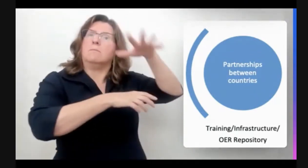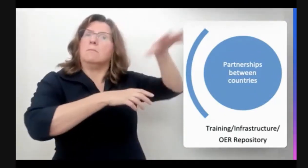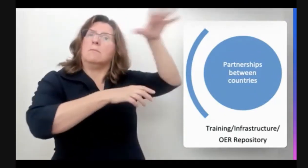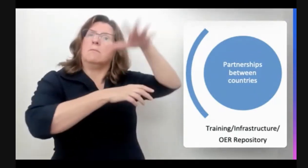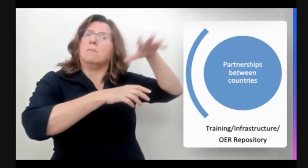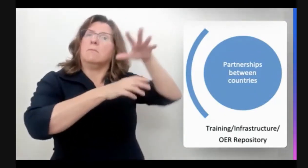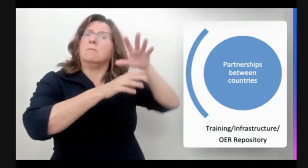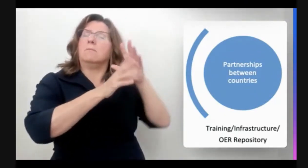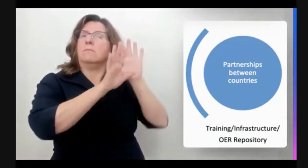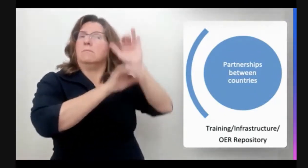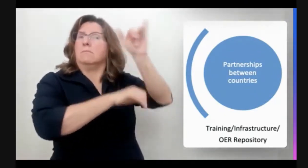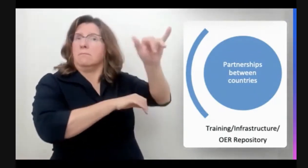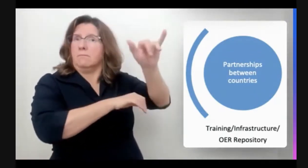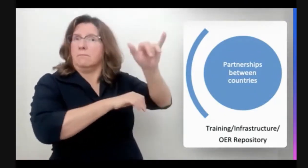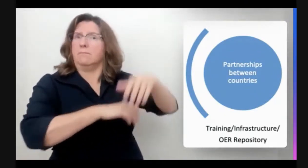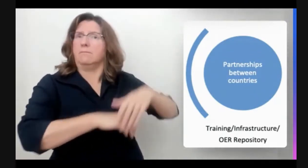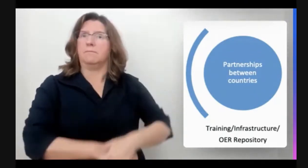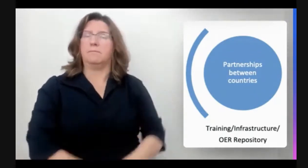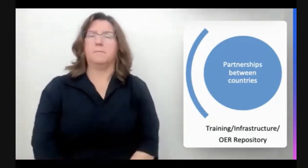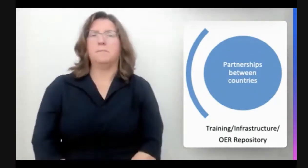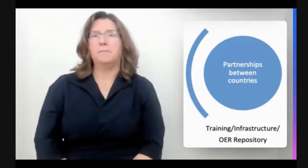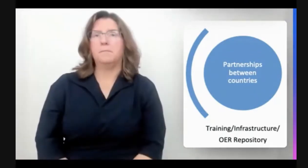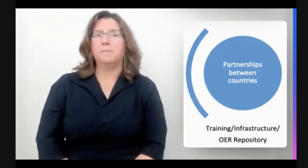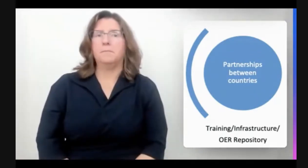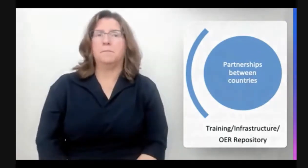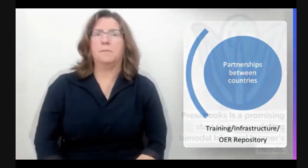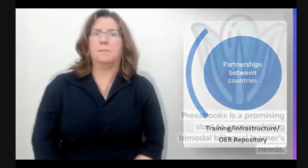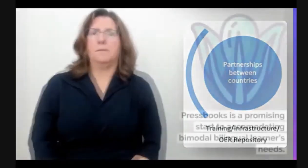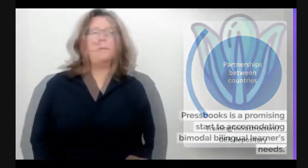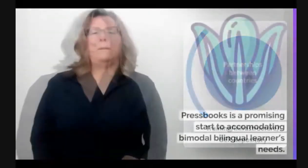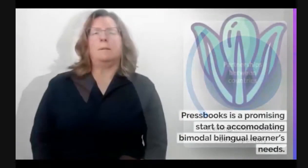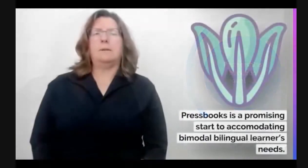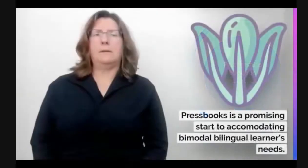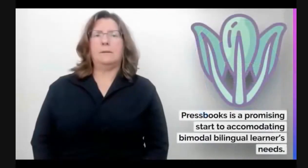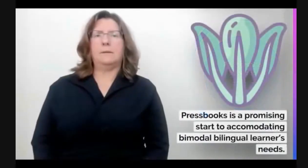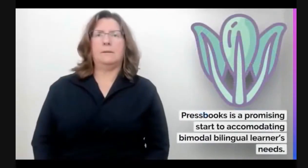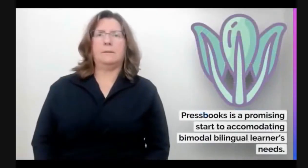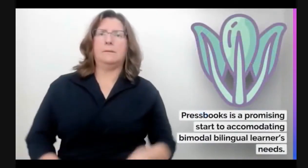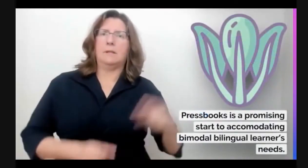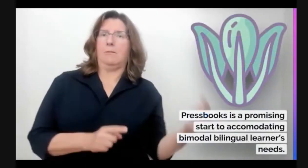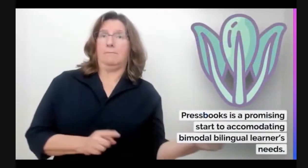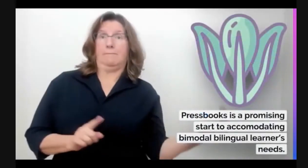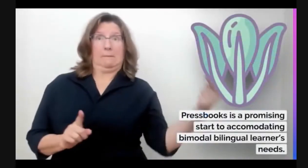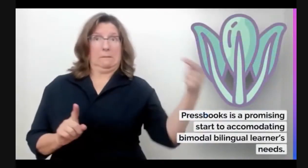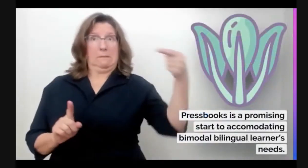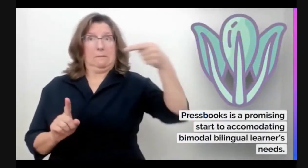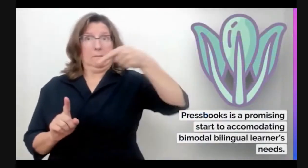which in turn can be deposited into the repository for other countries to adapt.